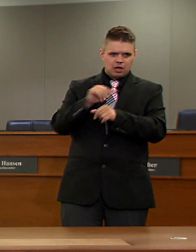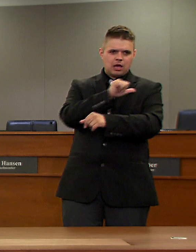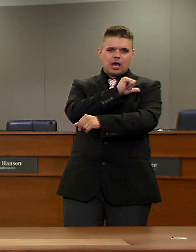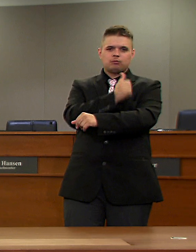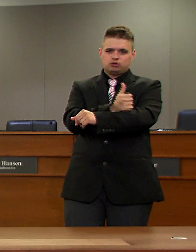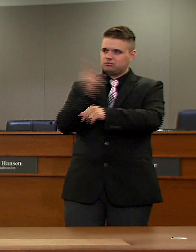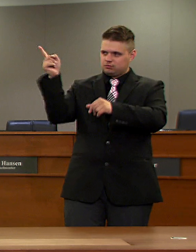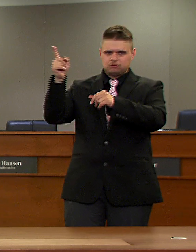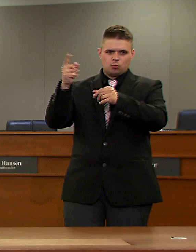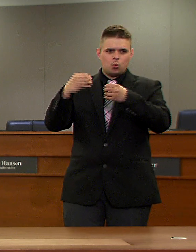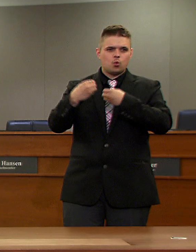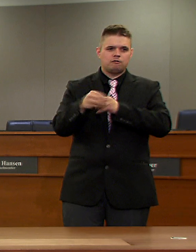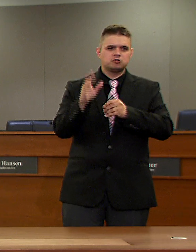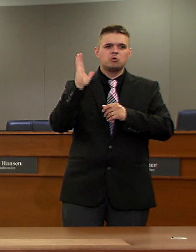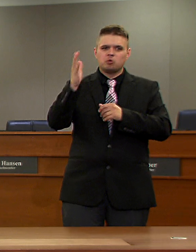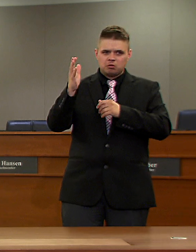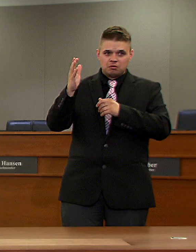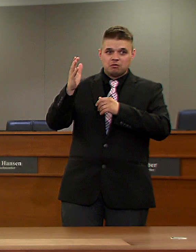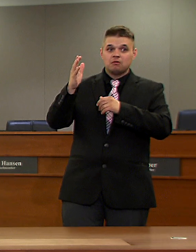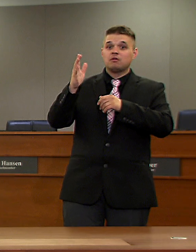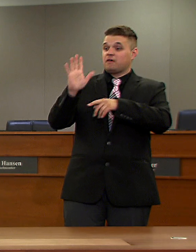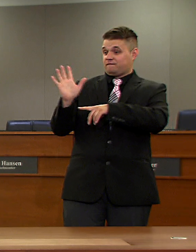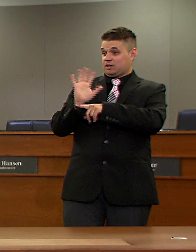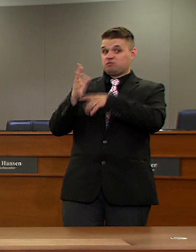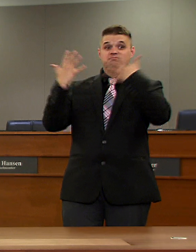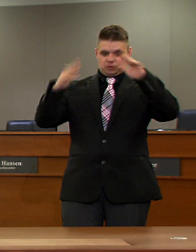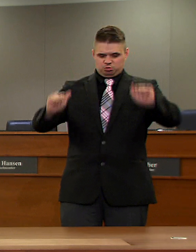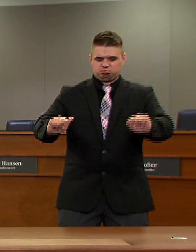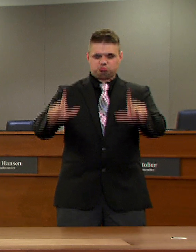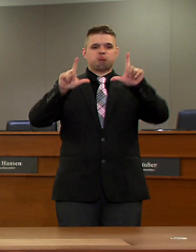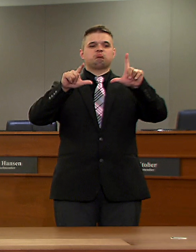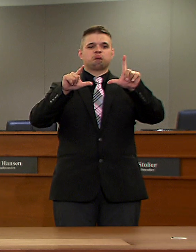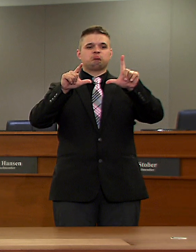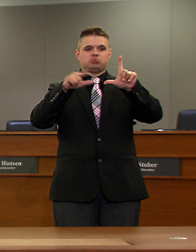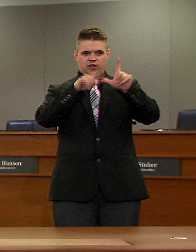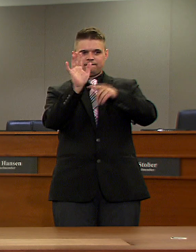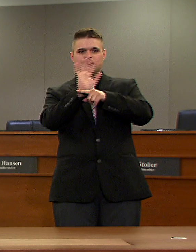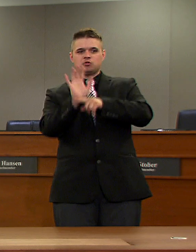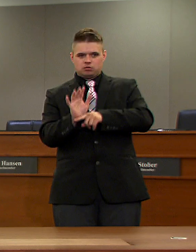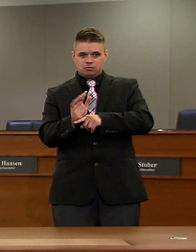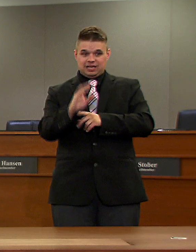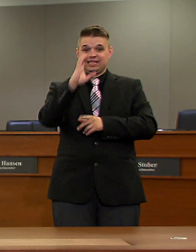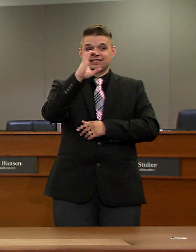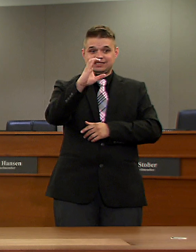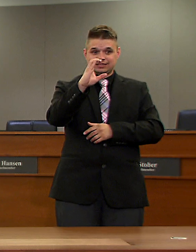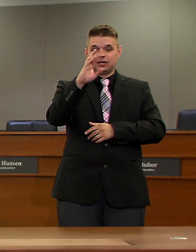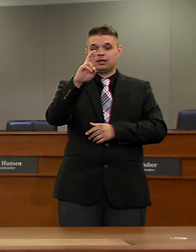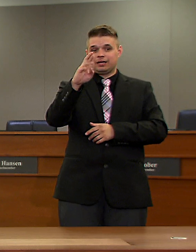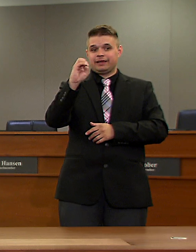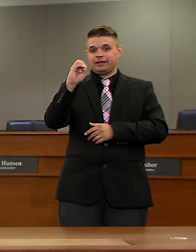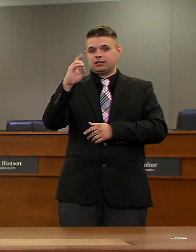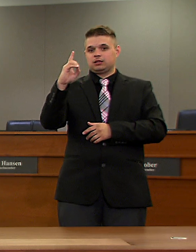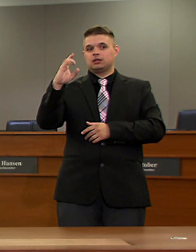at the end of this video. Again, CREDC website can help.